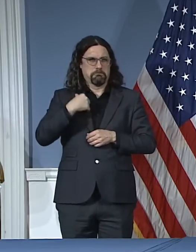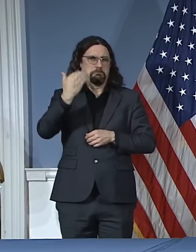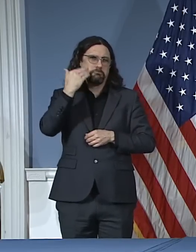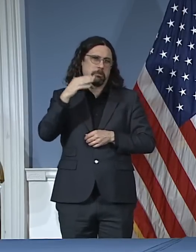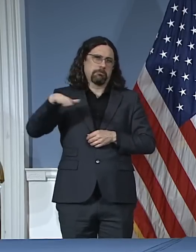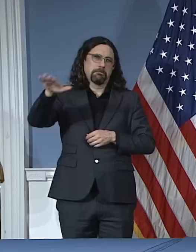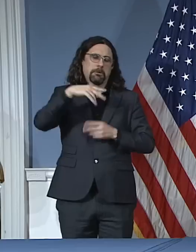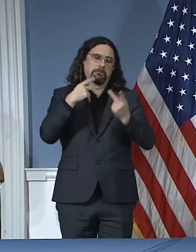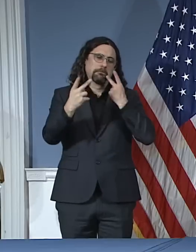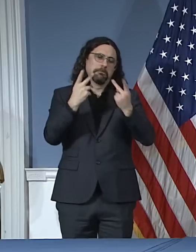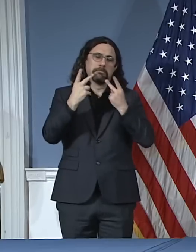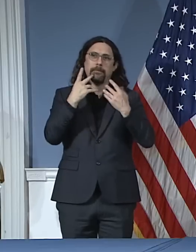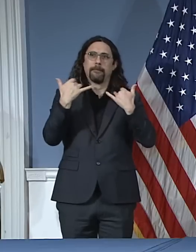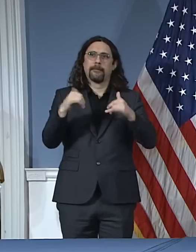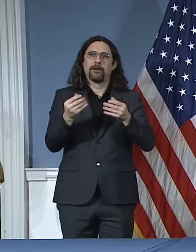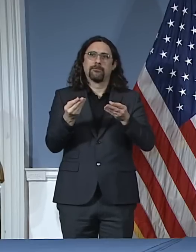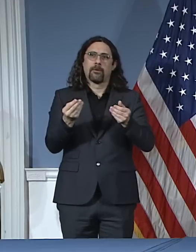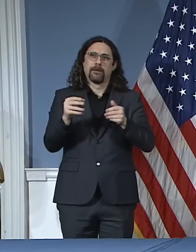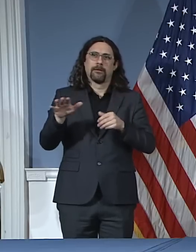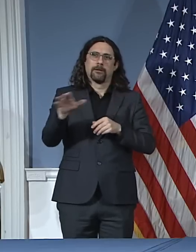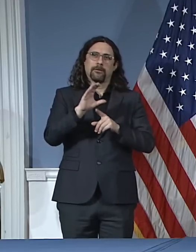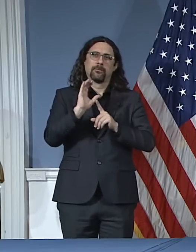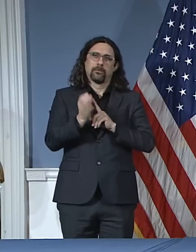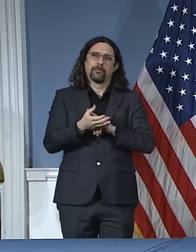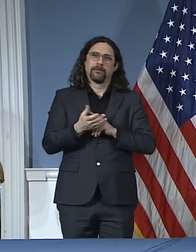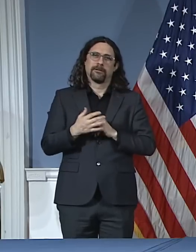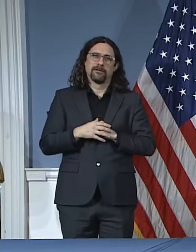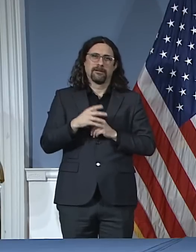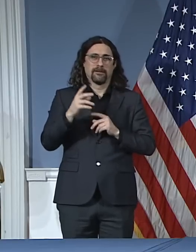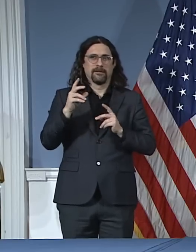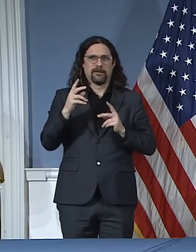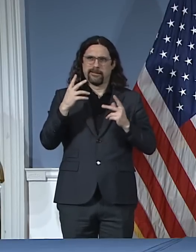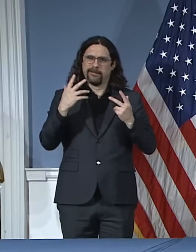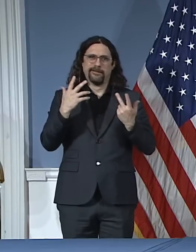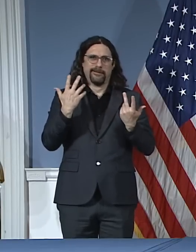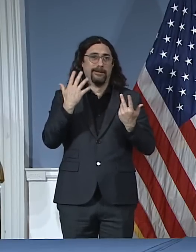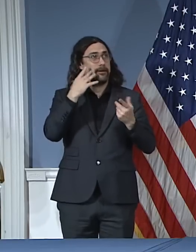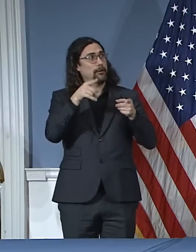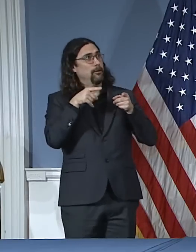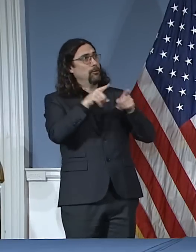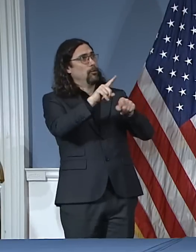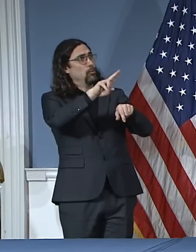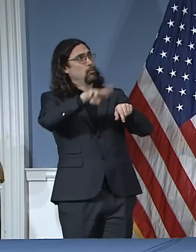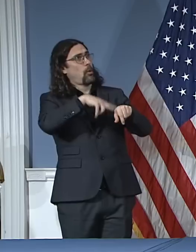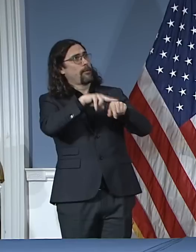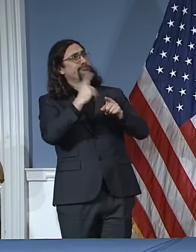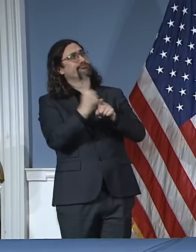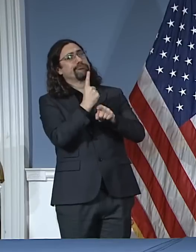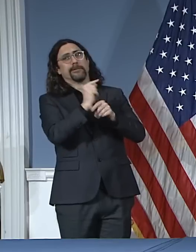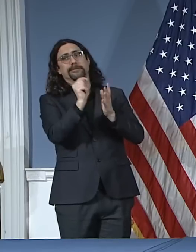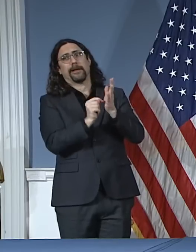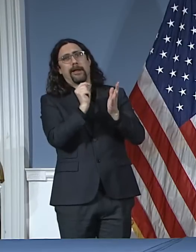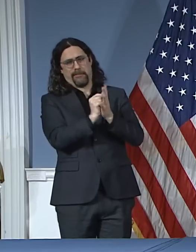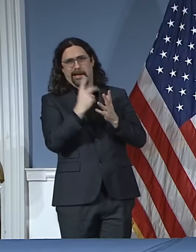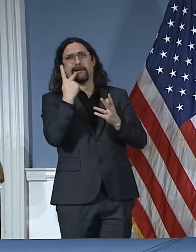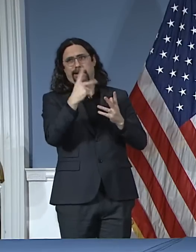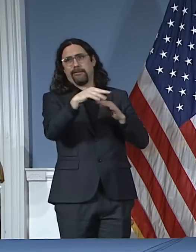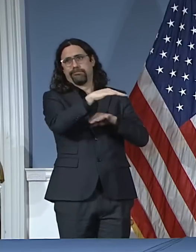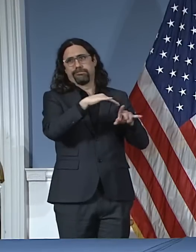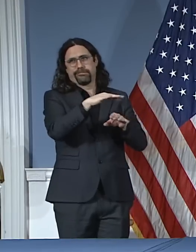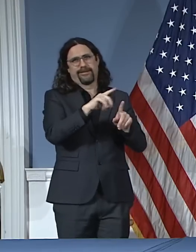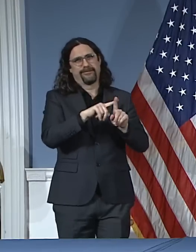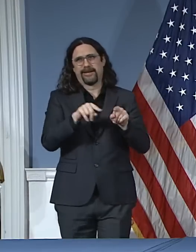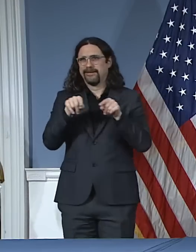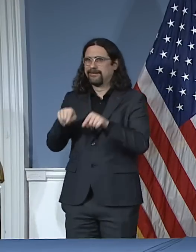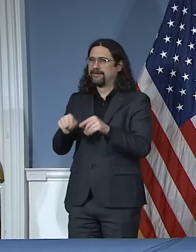times with all the kids who want to be on the playground. Here's what we're going to do for this next week. And I'm only saying this for this next week because we